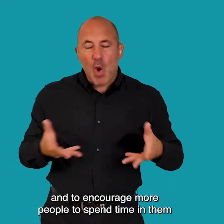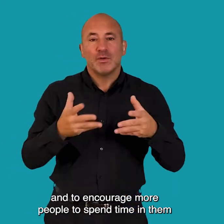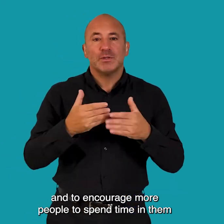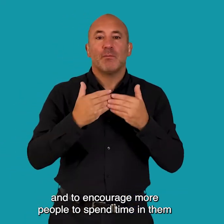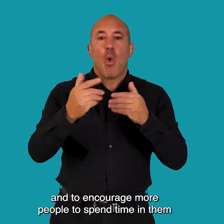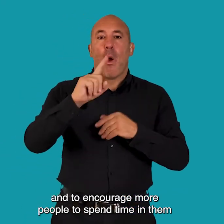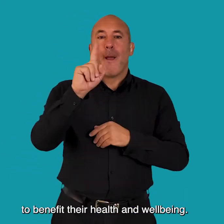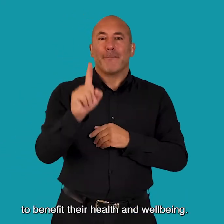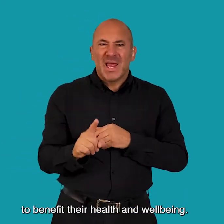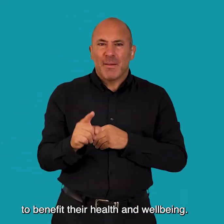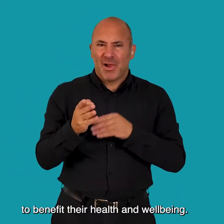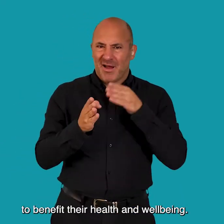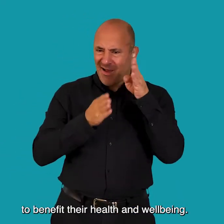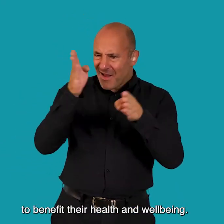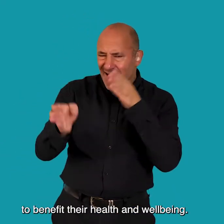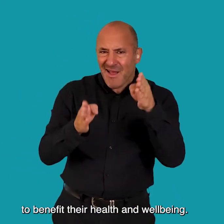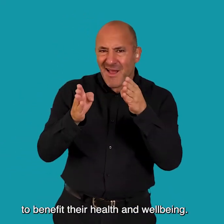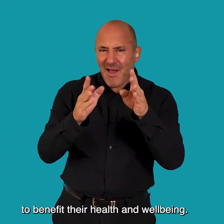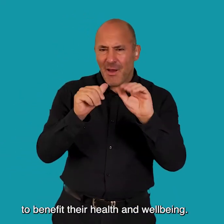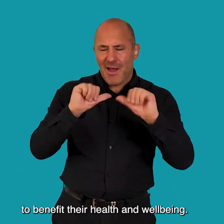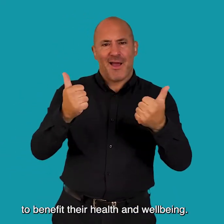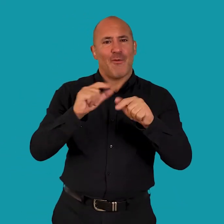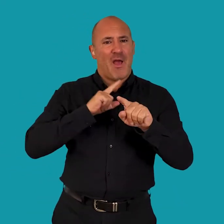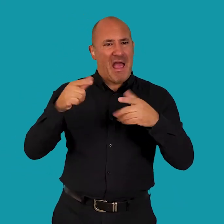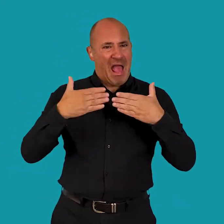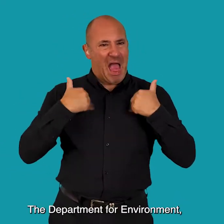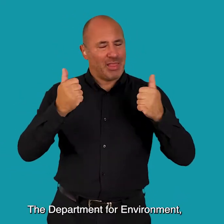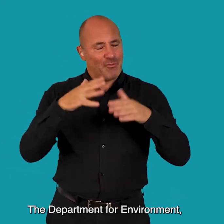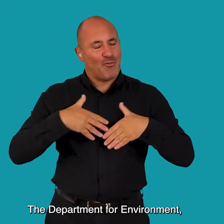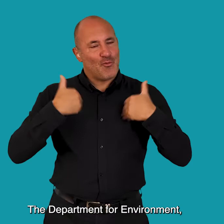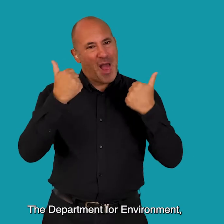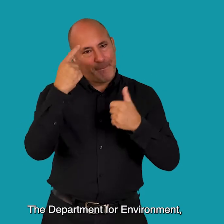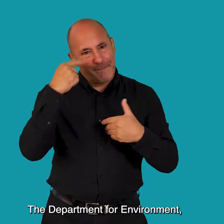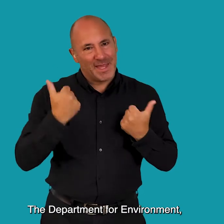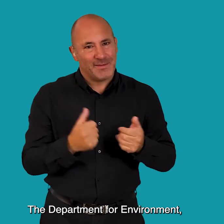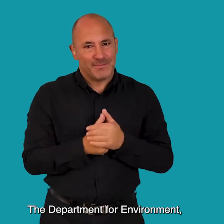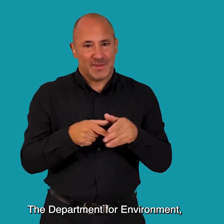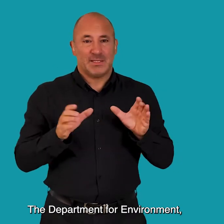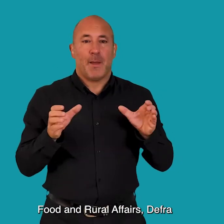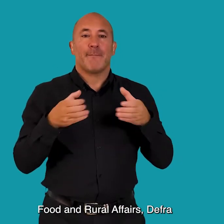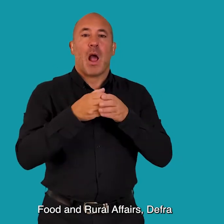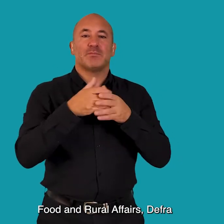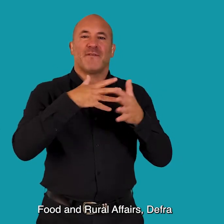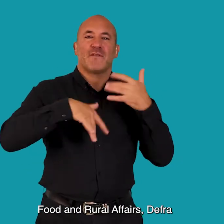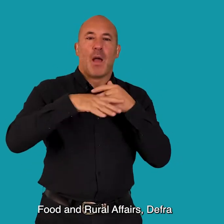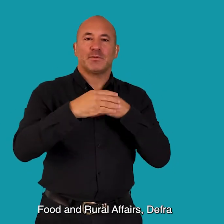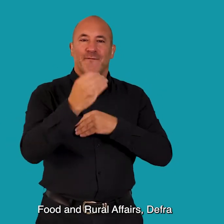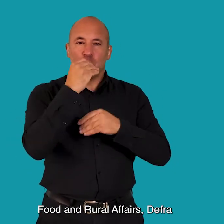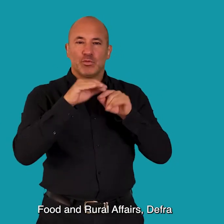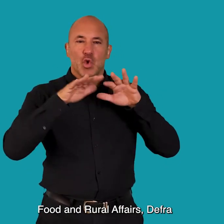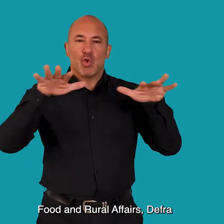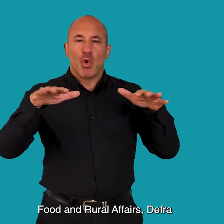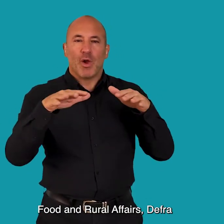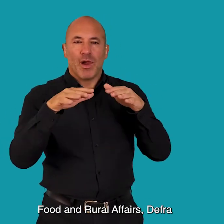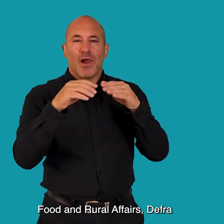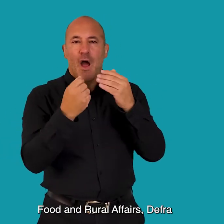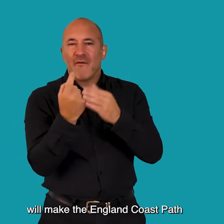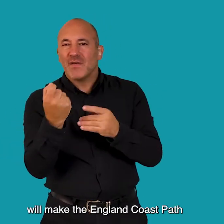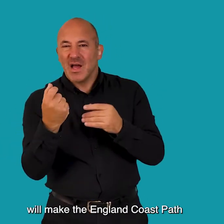in them to benefit their health and well-being. The Department for Environment, Food and Rural Affairs, DEFRA, will make